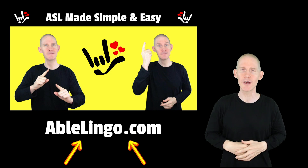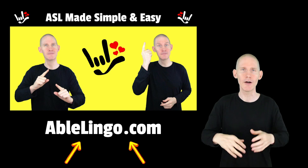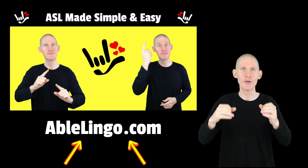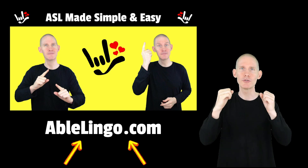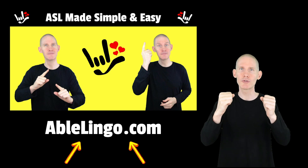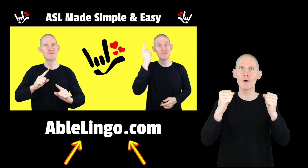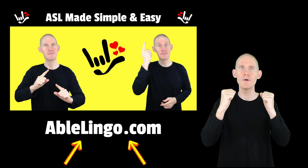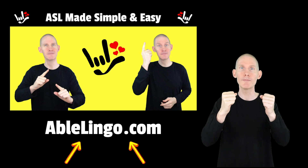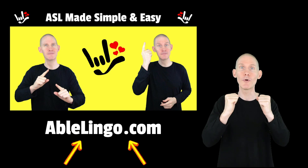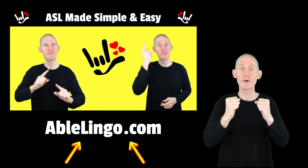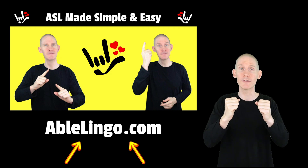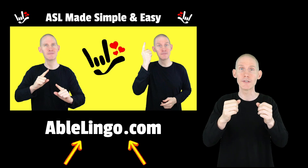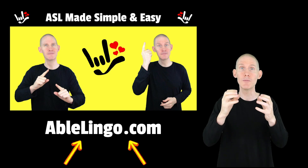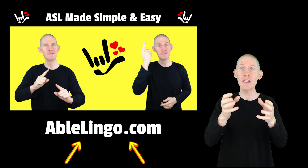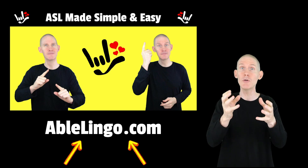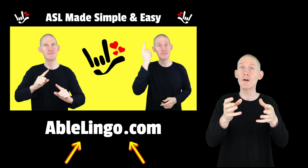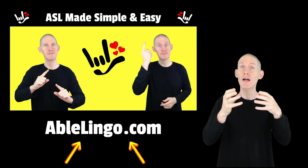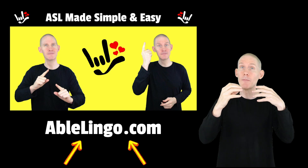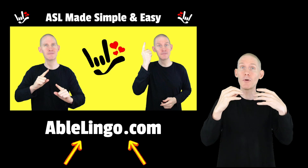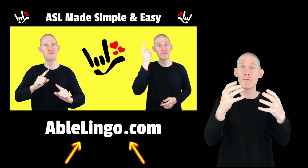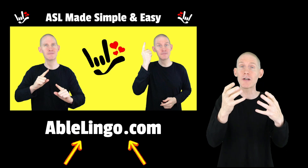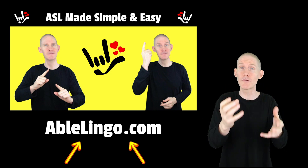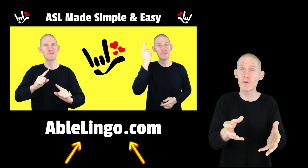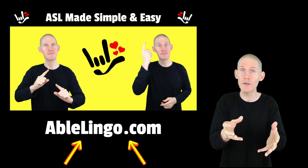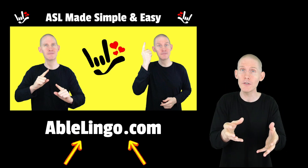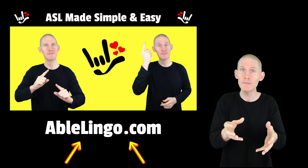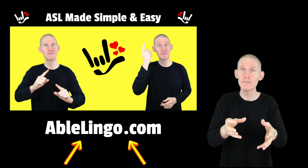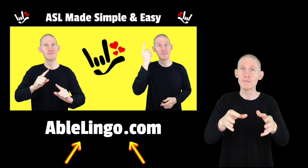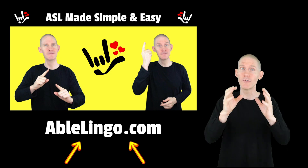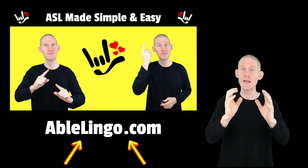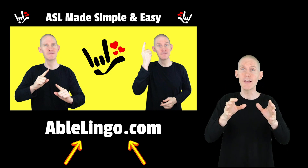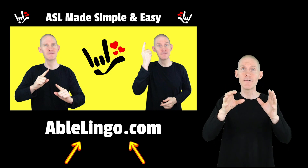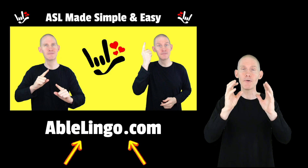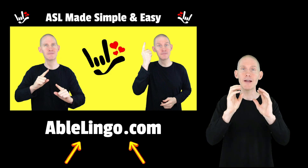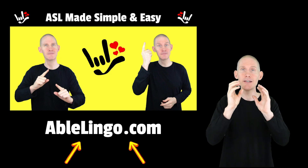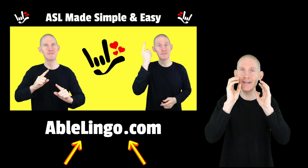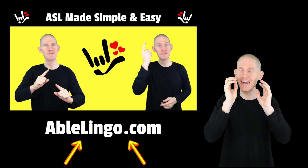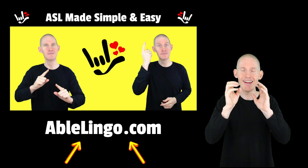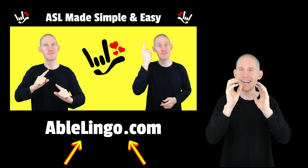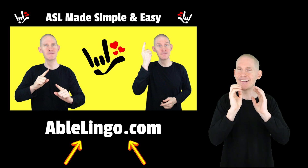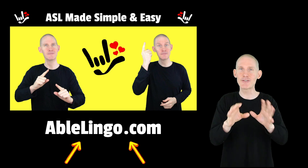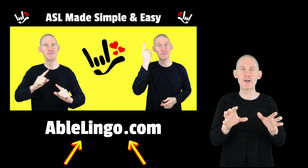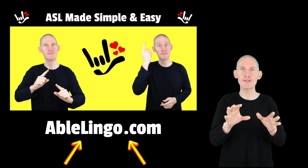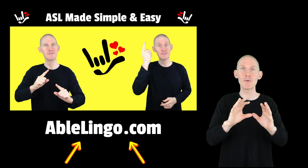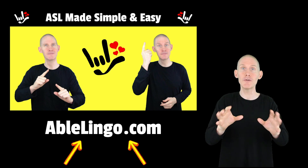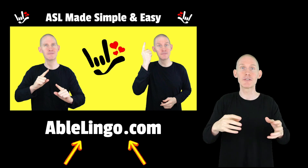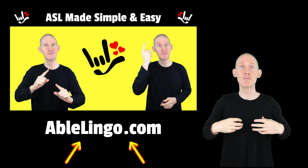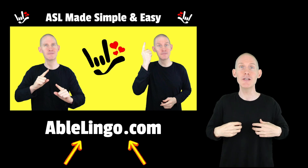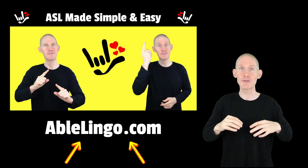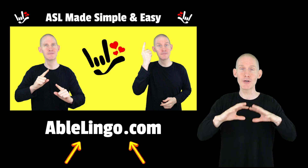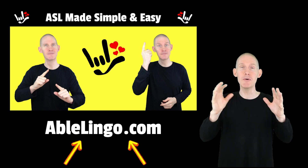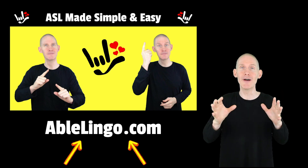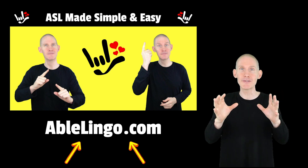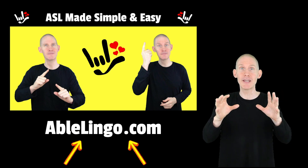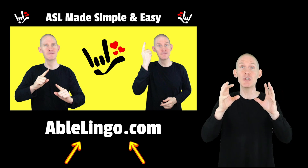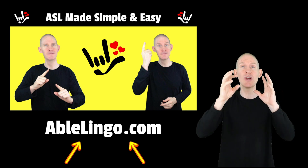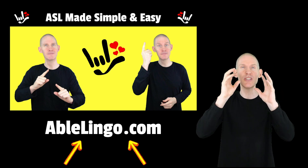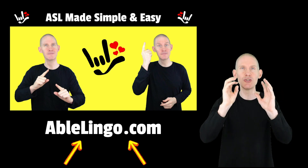style. So important to make you a more effective learner, right? Find an instructor, whether it's me or someone else that you